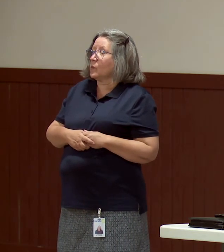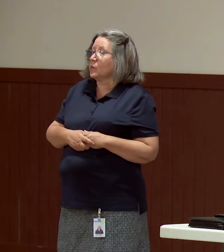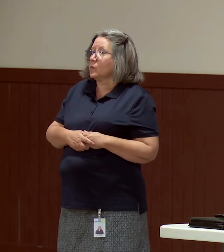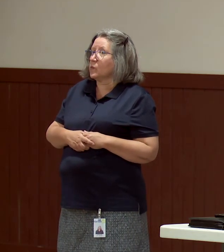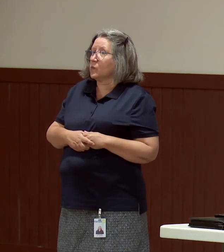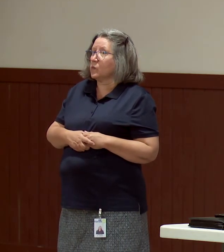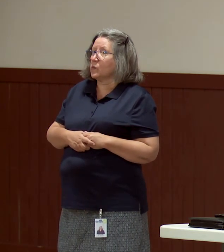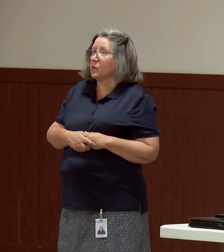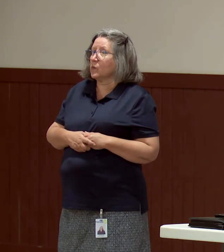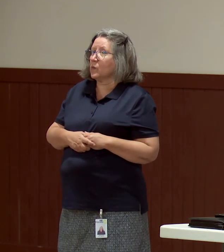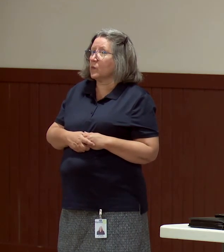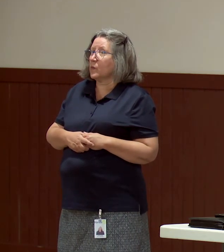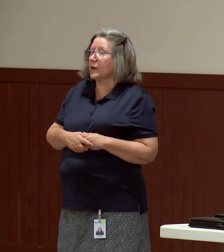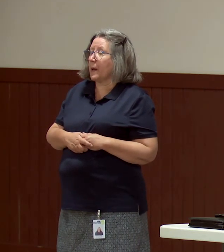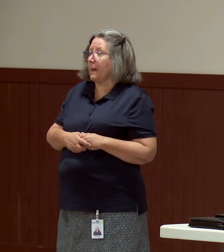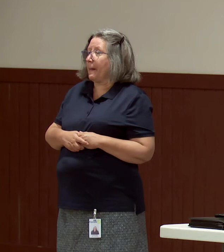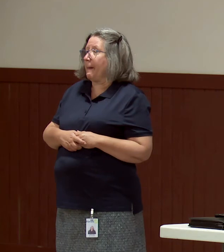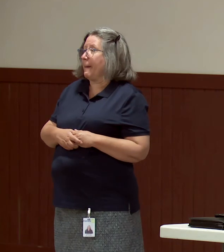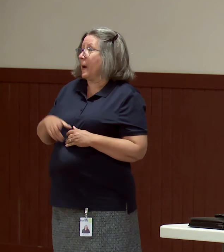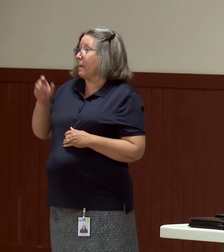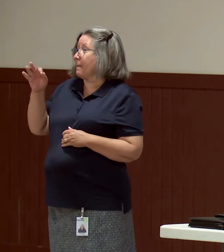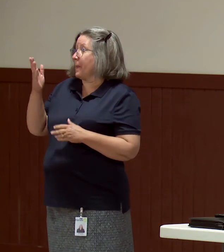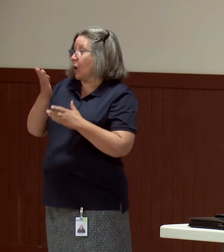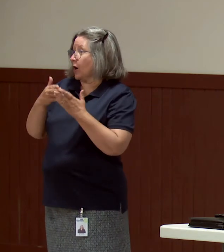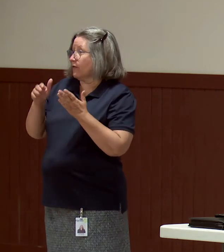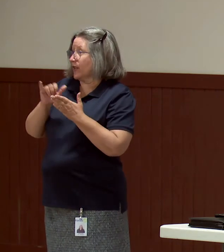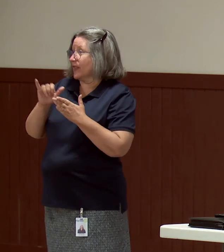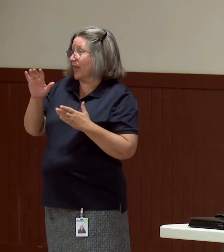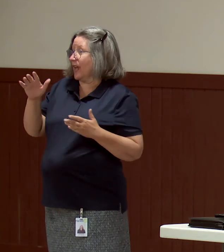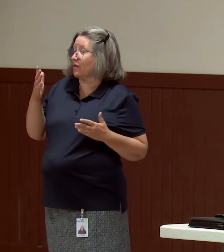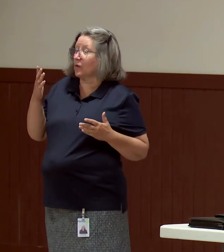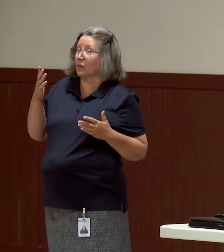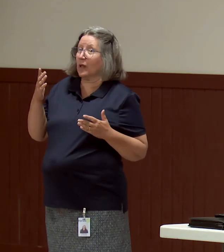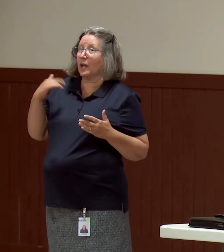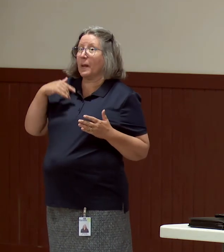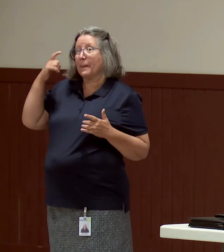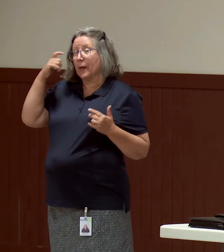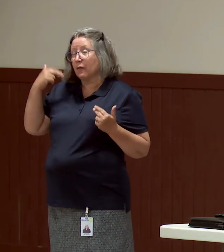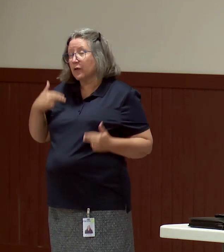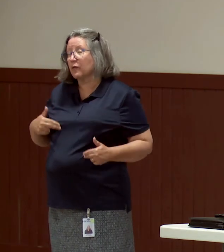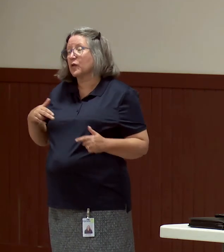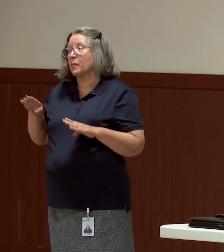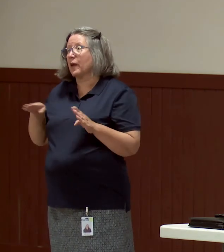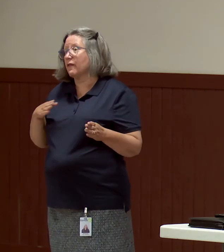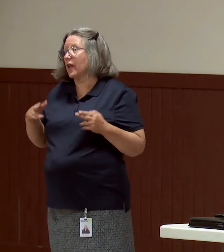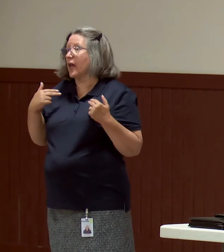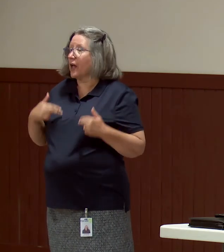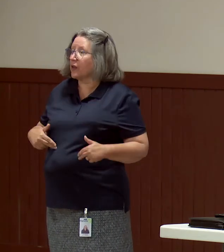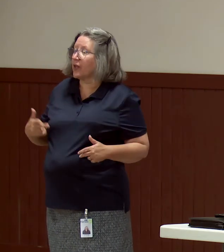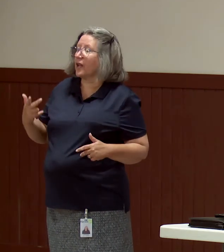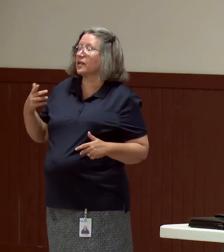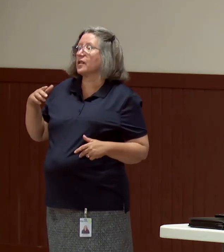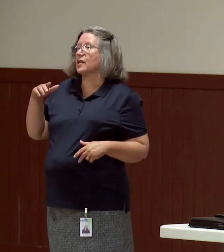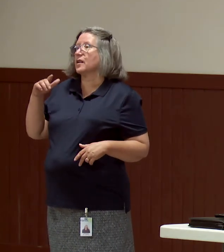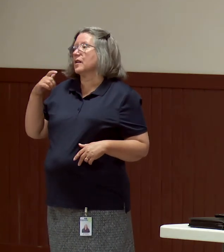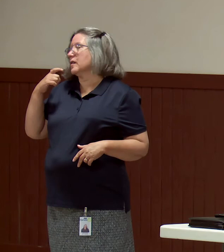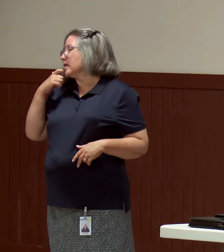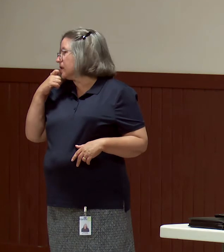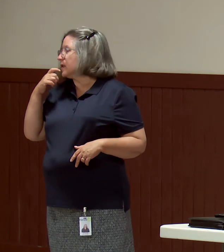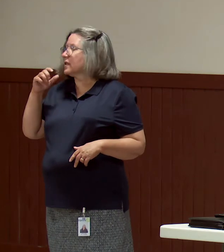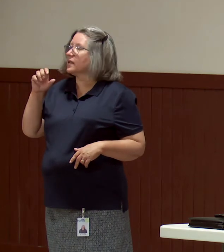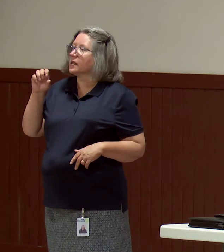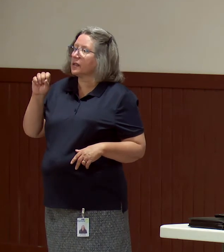so a part of that outline is that assistance with funding mental health, behavioral health, substance use disorder, things like that.